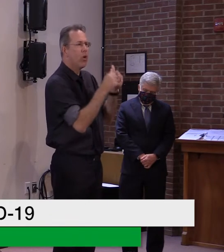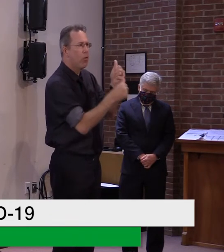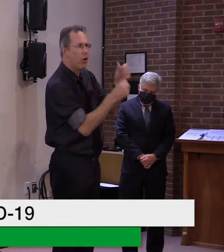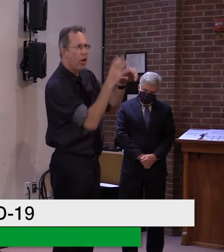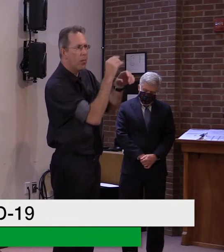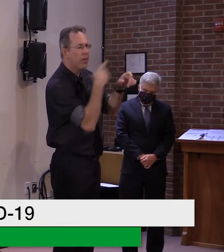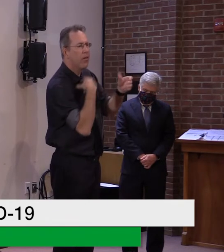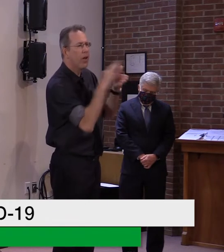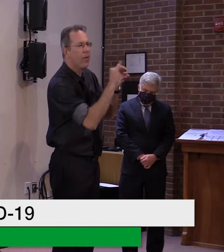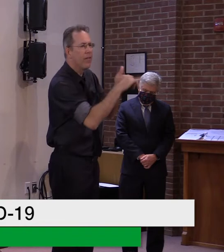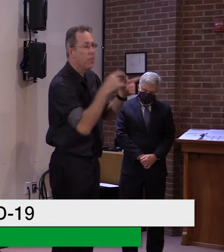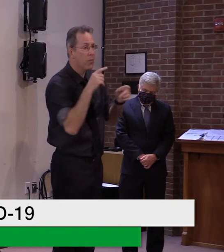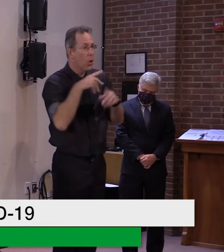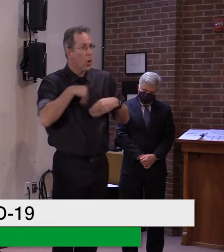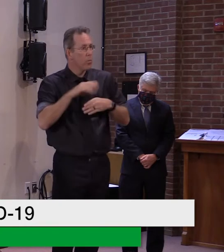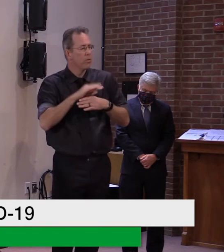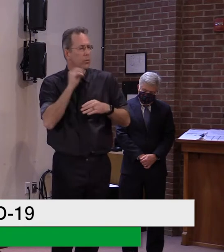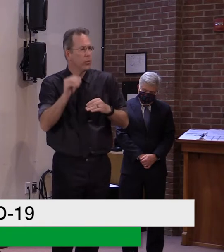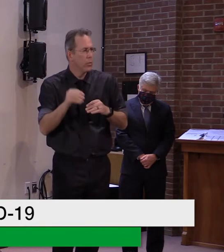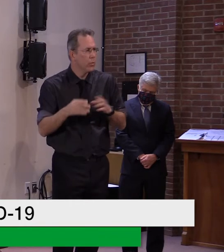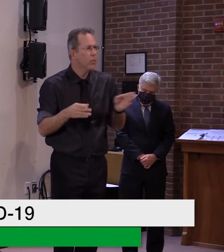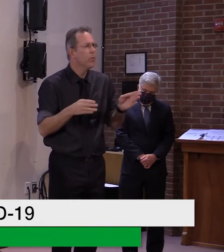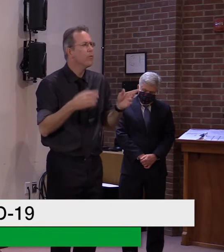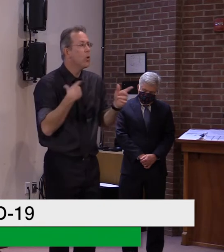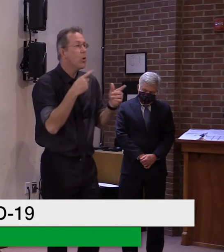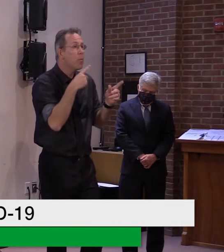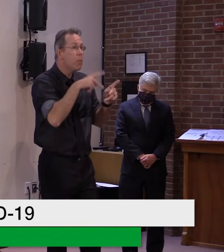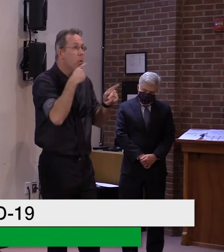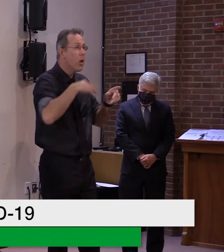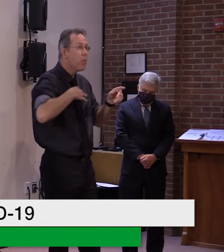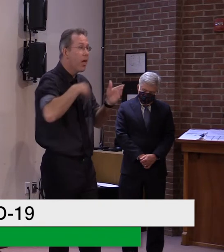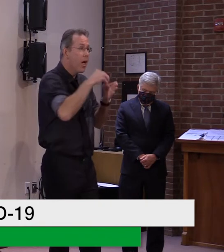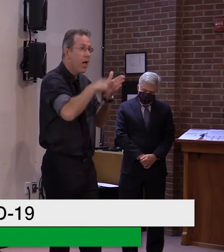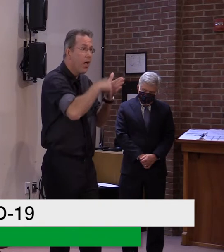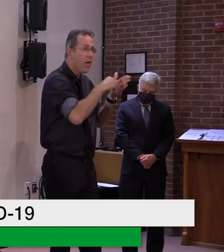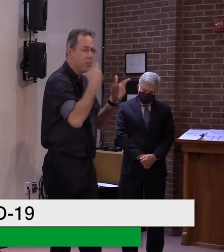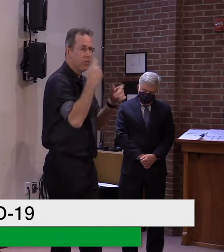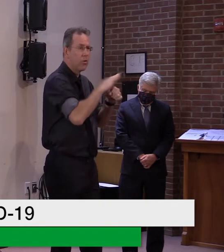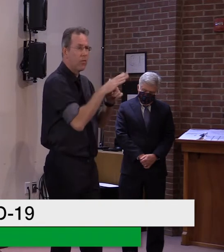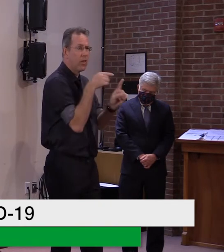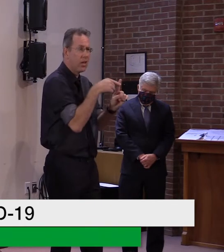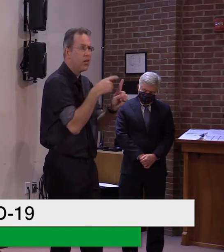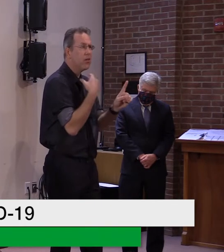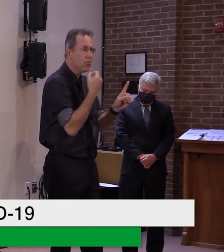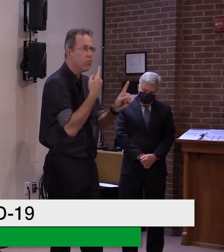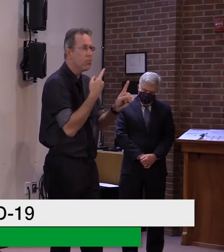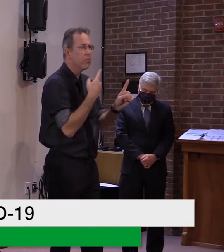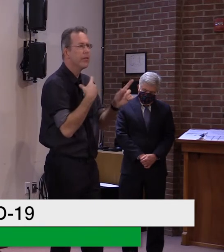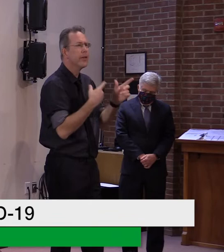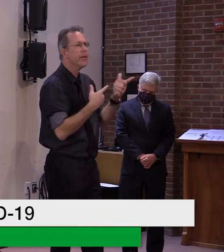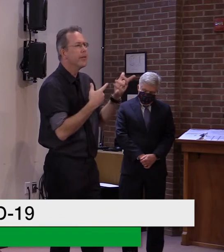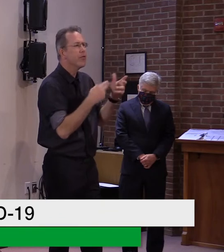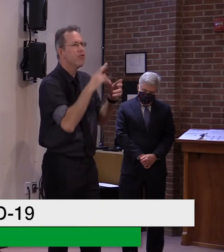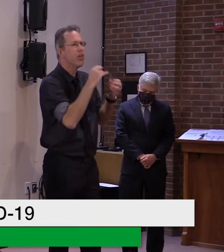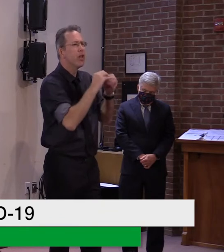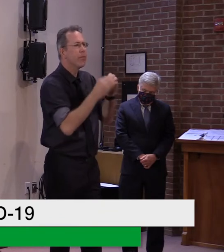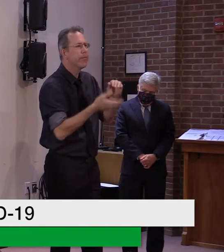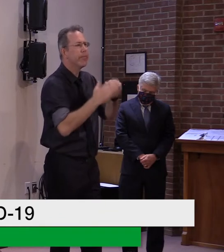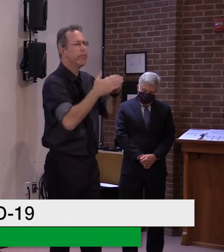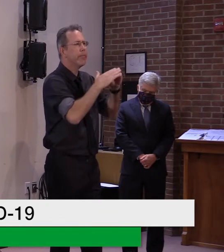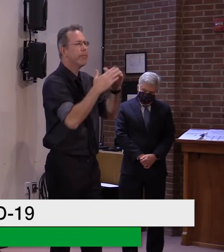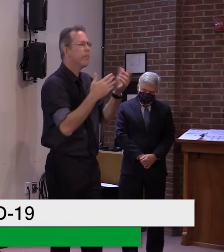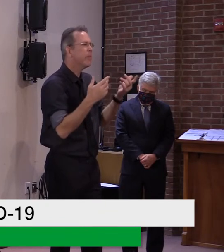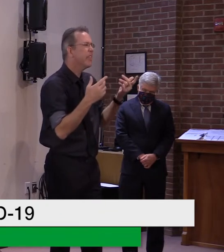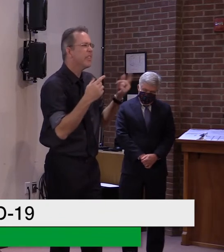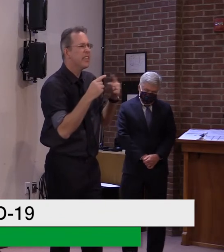pandemic unemployment assistance program uh i think that rate could could go up to you know probably somewhere between six and